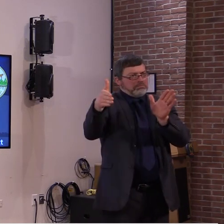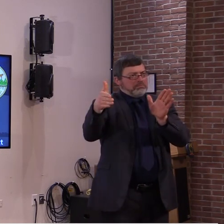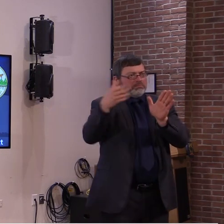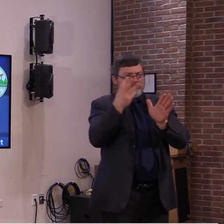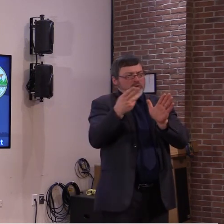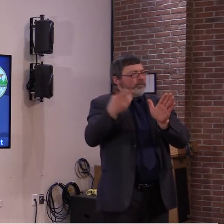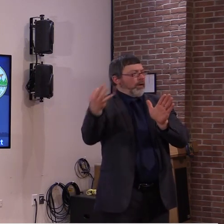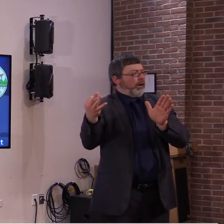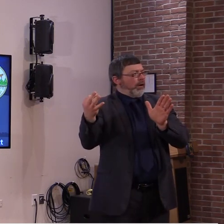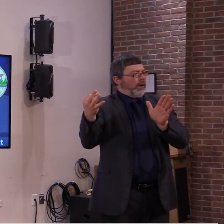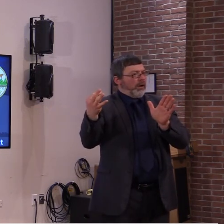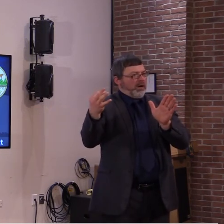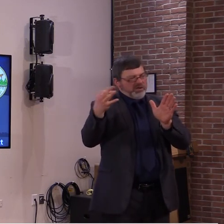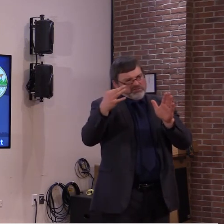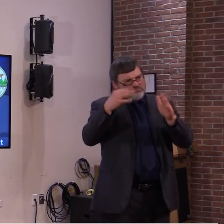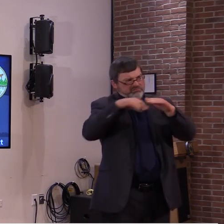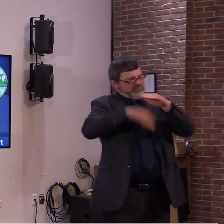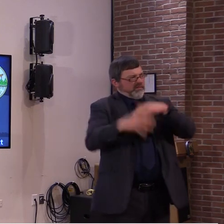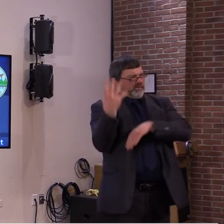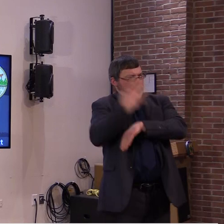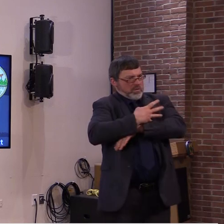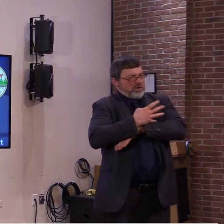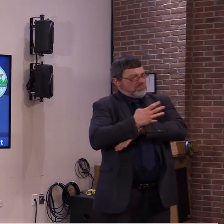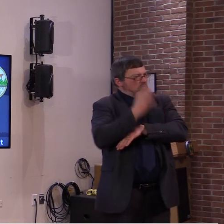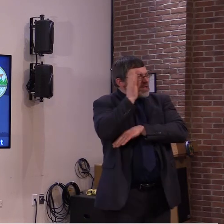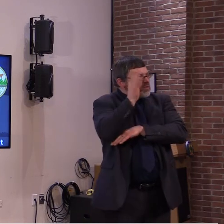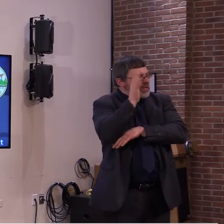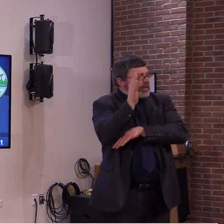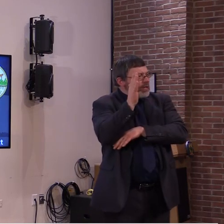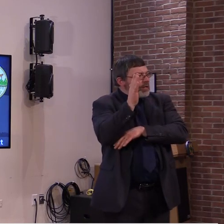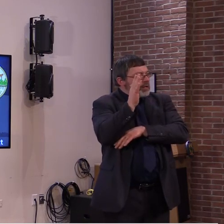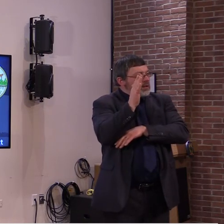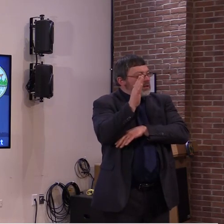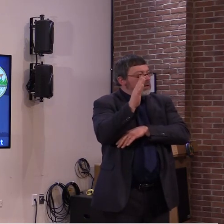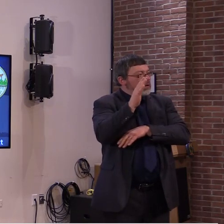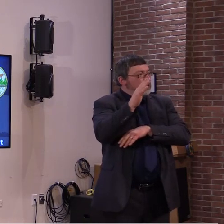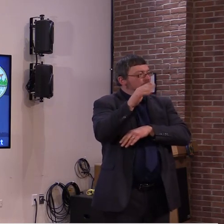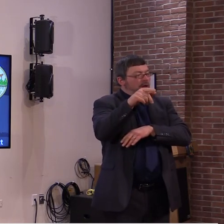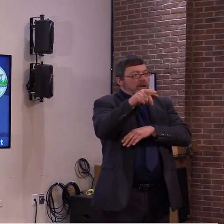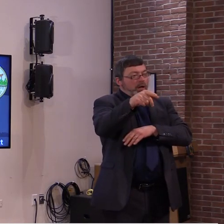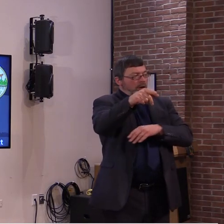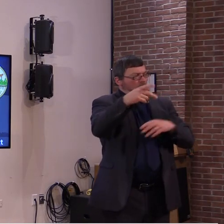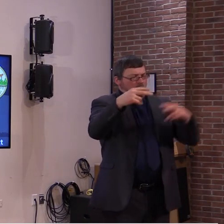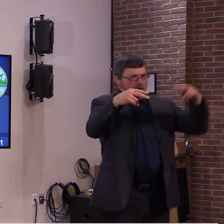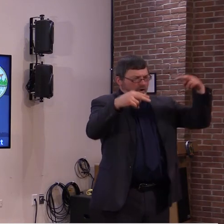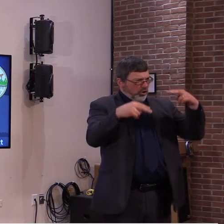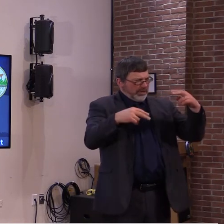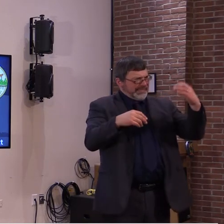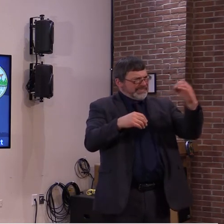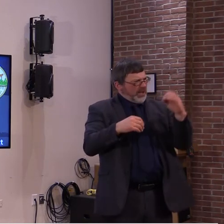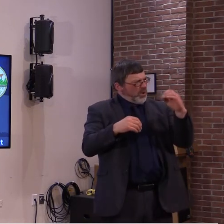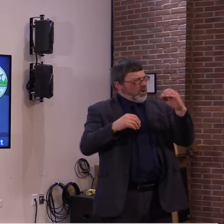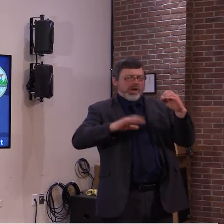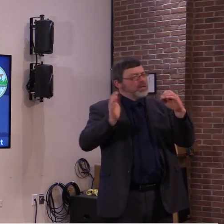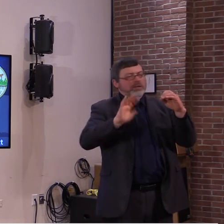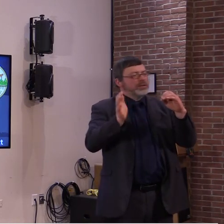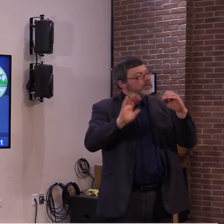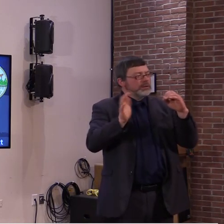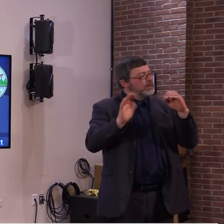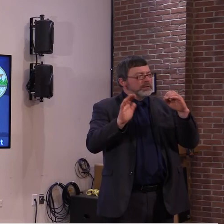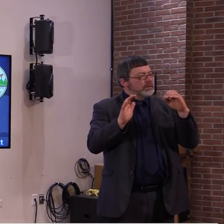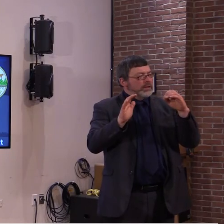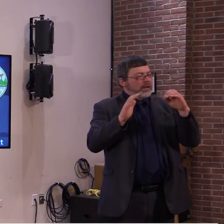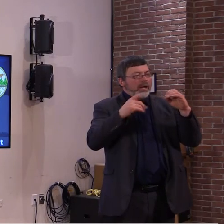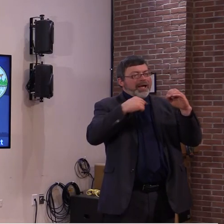right now, it'll look like none of those doses have been used, and as each day goes by, only a quarter of them will have been used. So it may